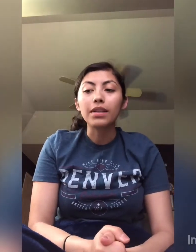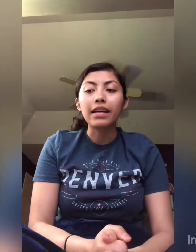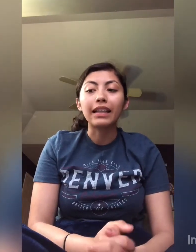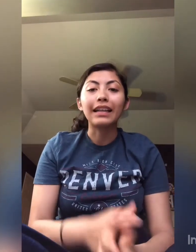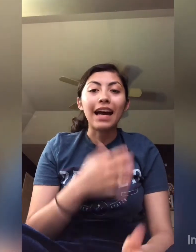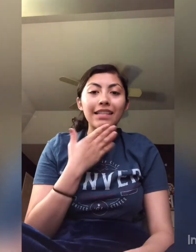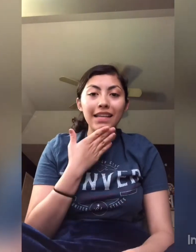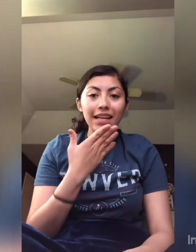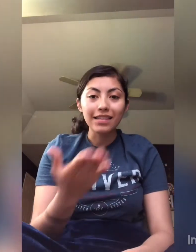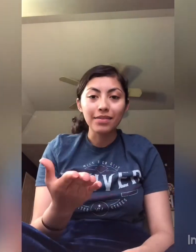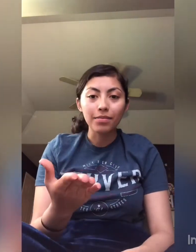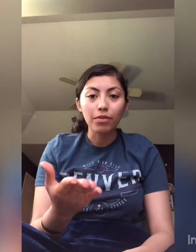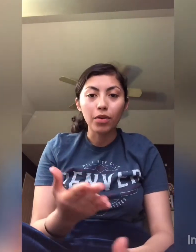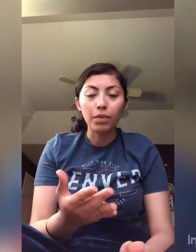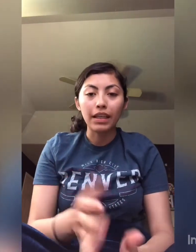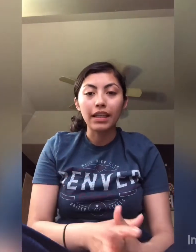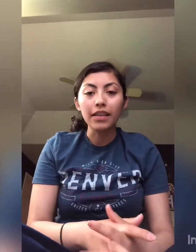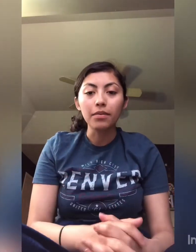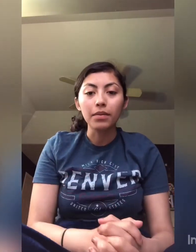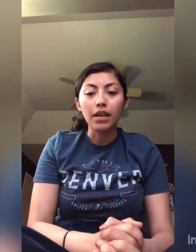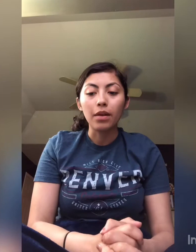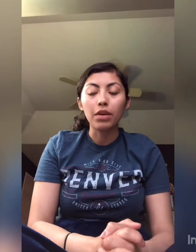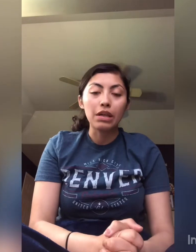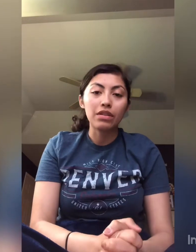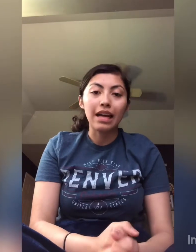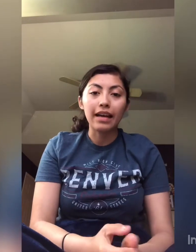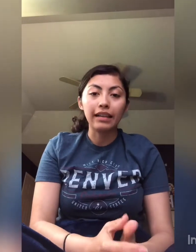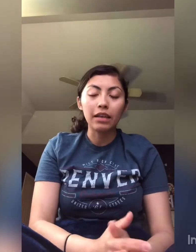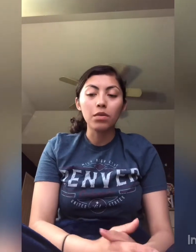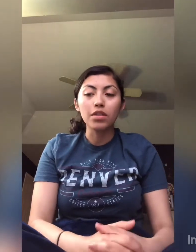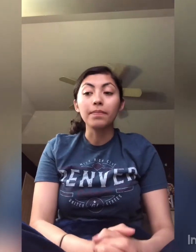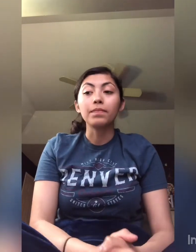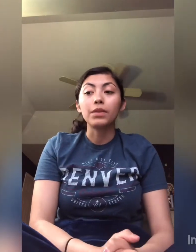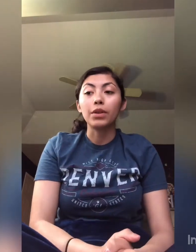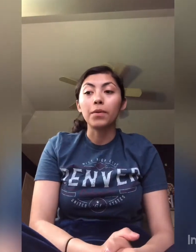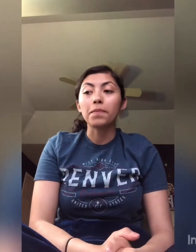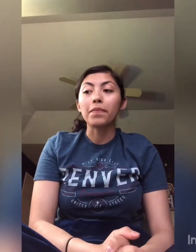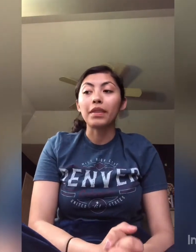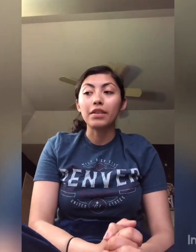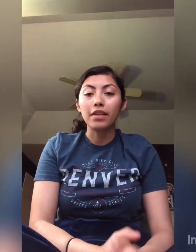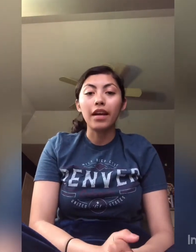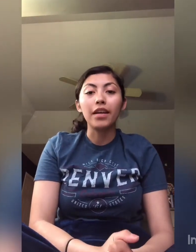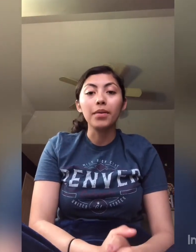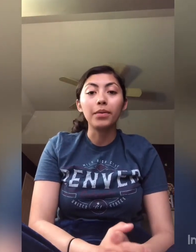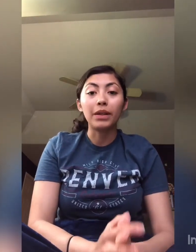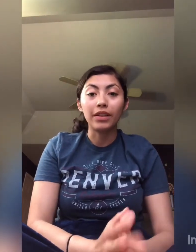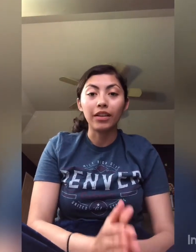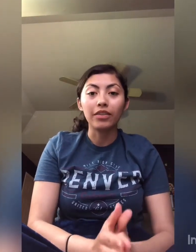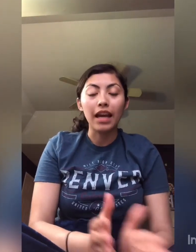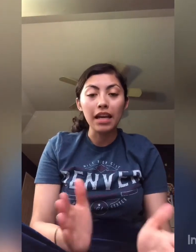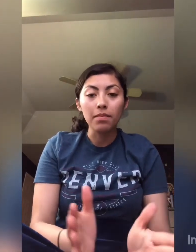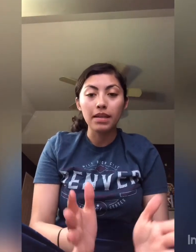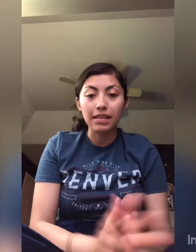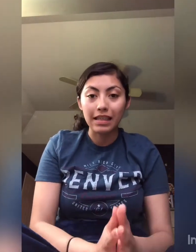say gracias before we eat and we use sign language. So today we're going to learn the ABCs.